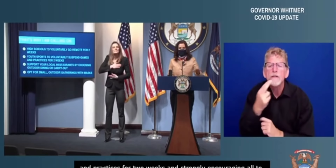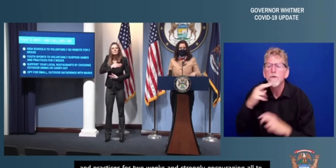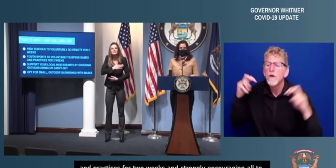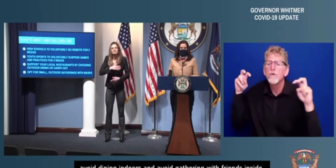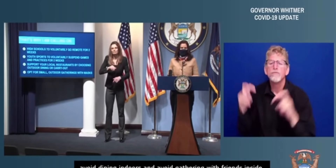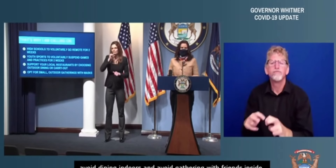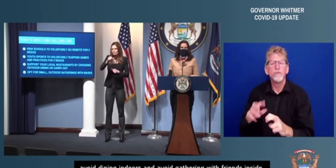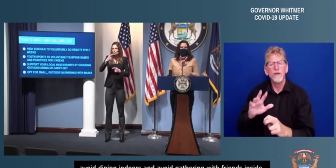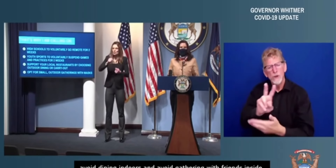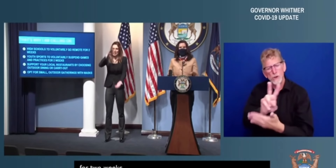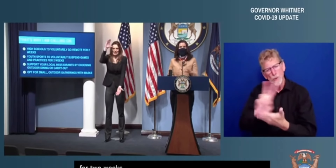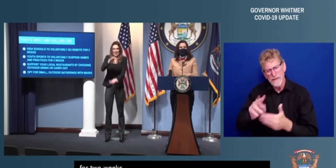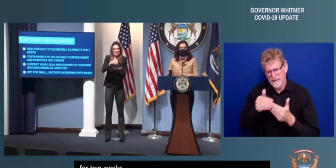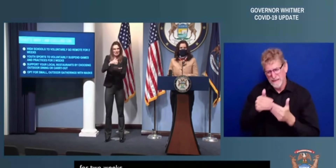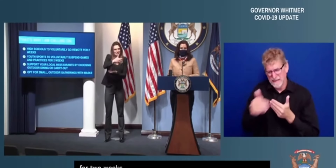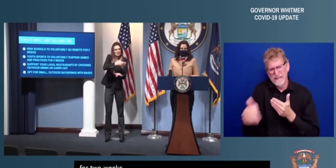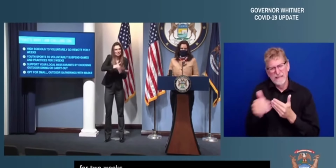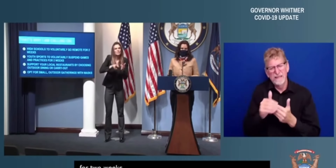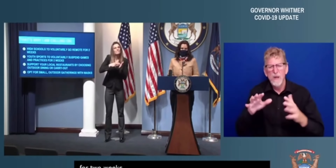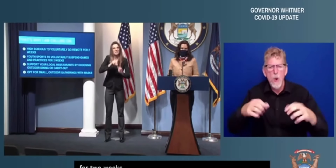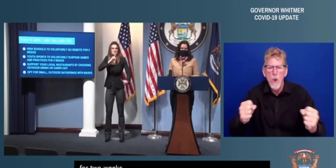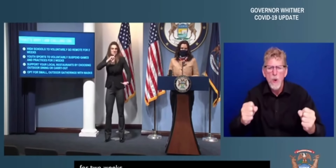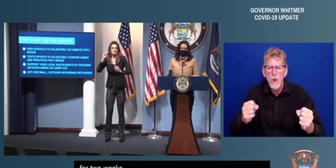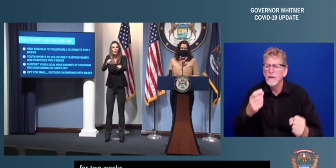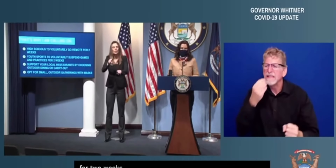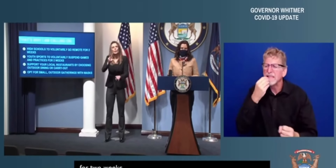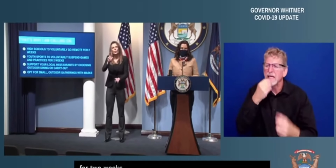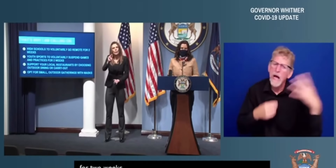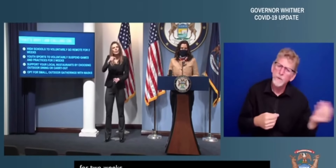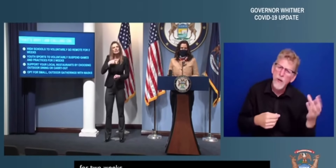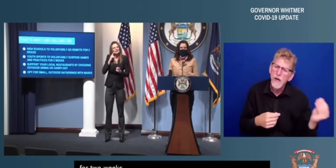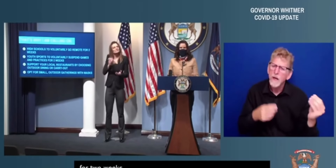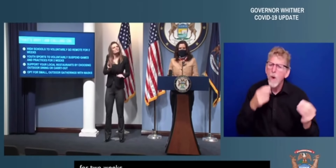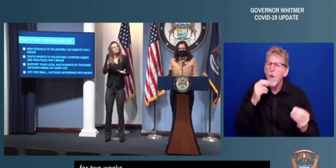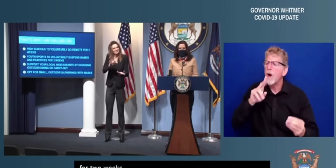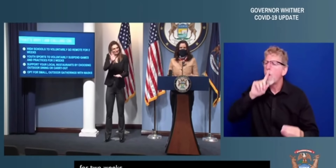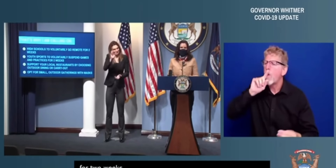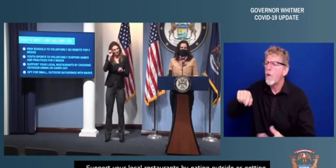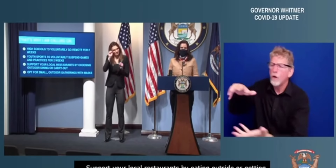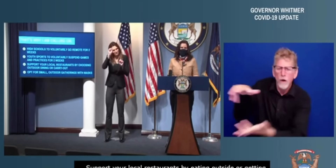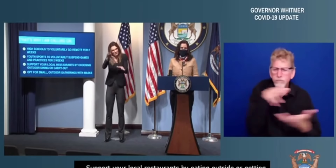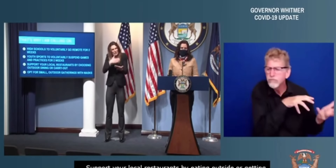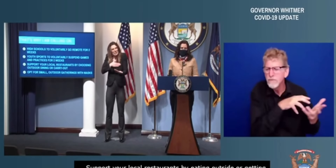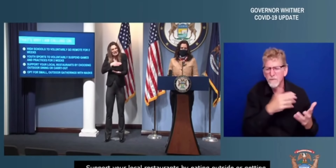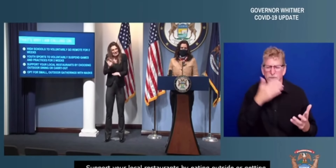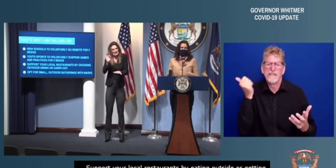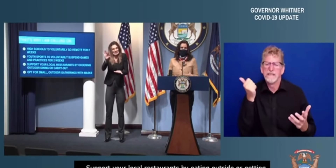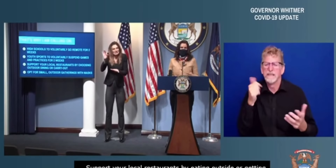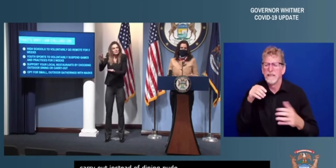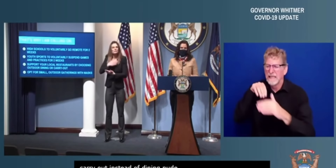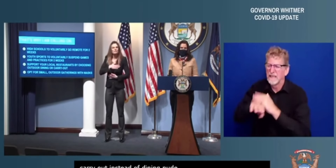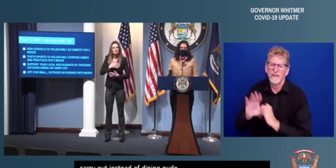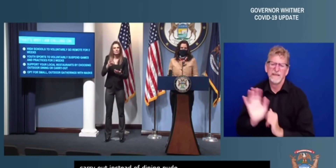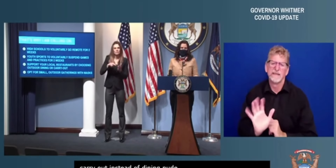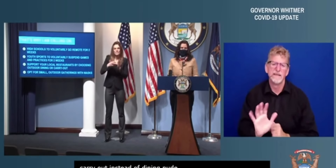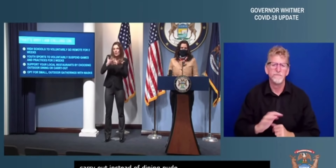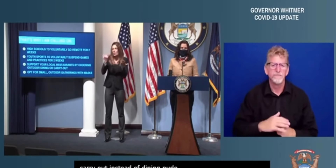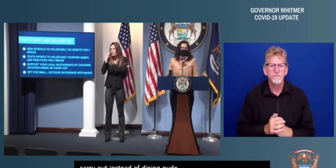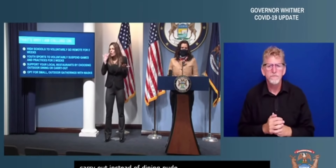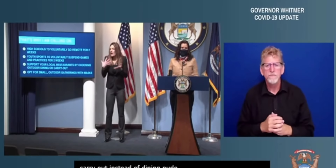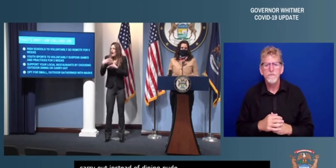eating outside or getting carry-out instead of dining indoors. Opt for small outdoor gatherings with